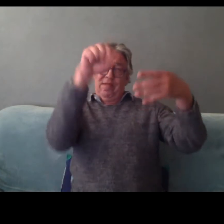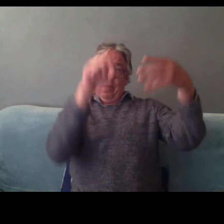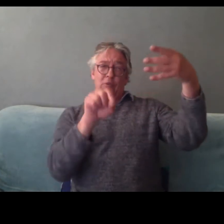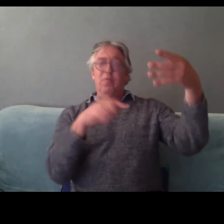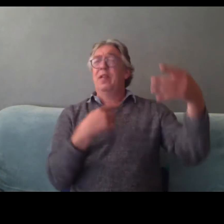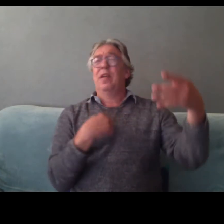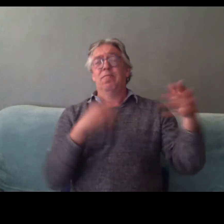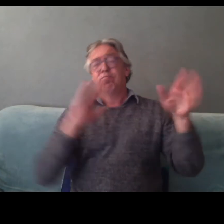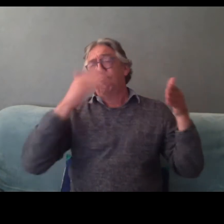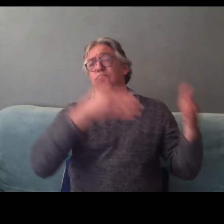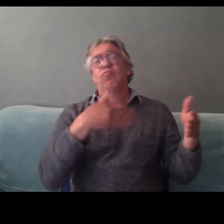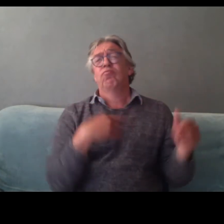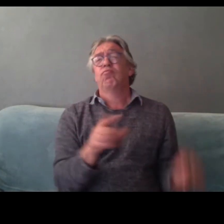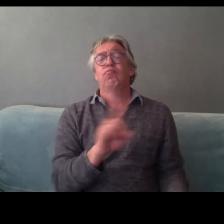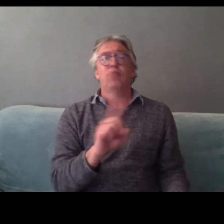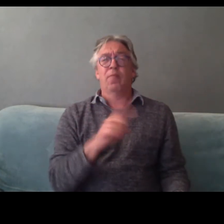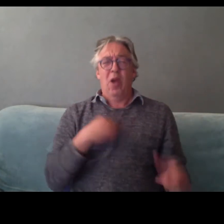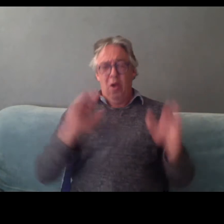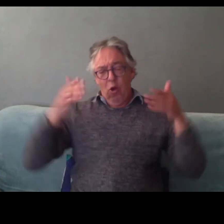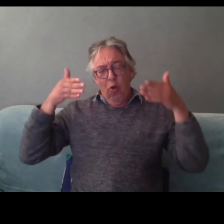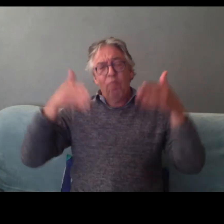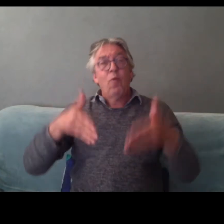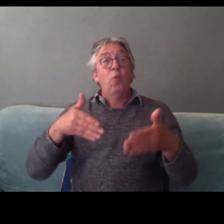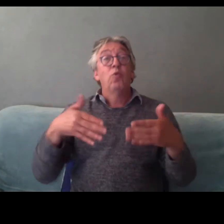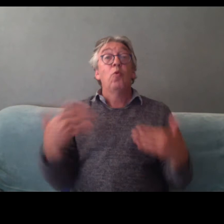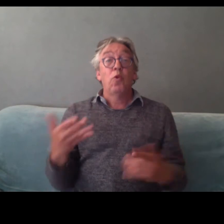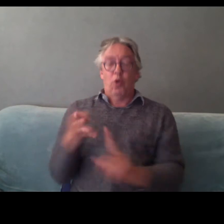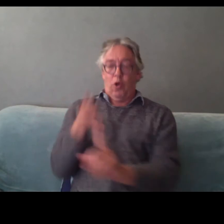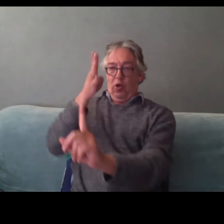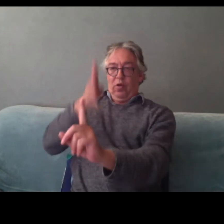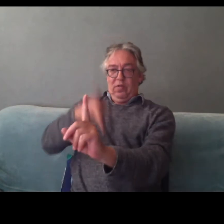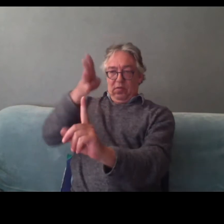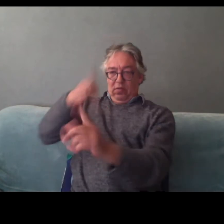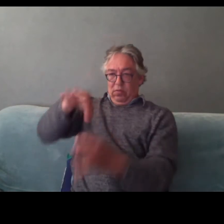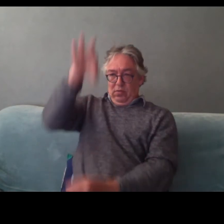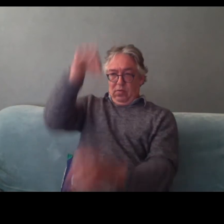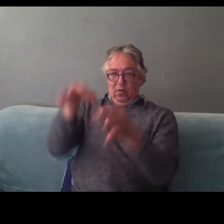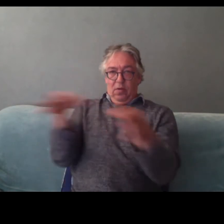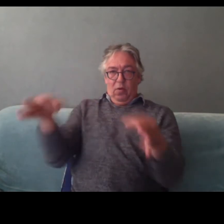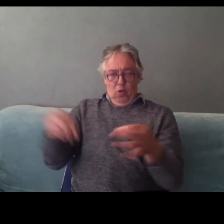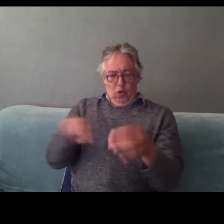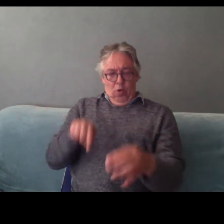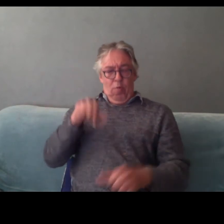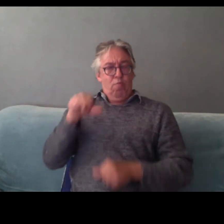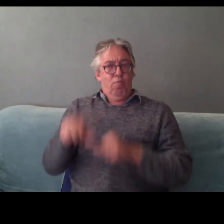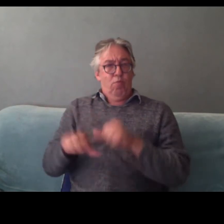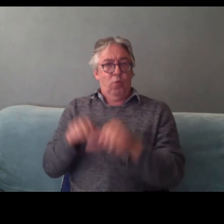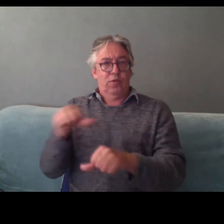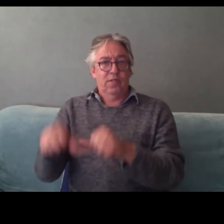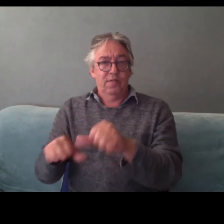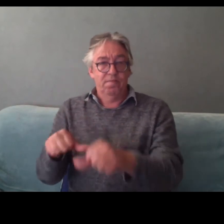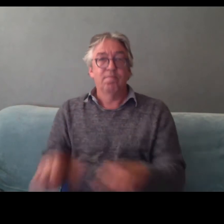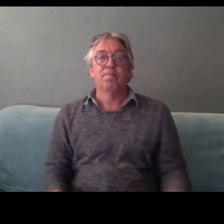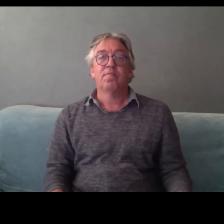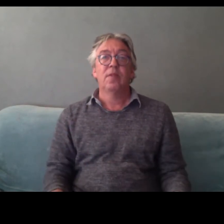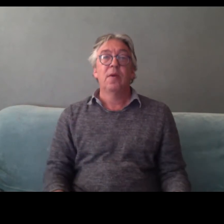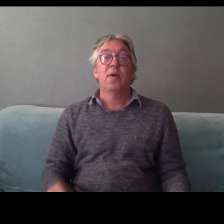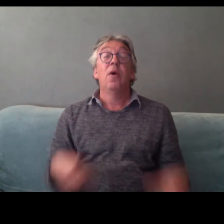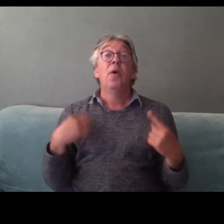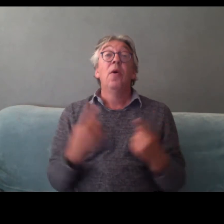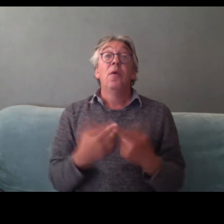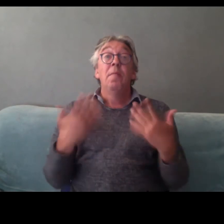about the assessment process. So what we tried to do was to look at 35 European countries and to try and look at the